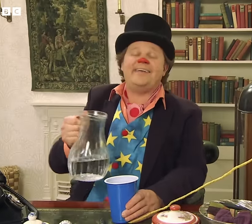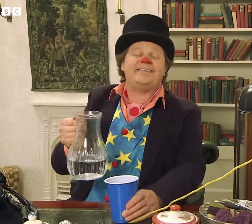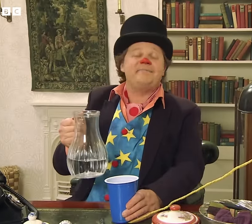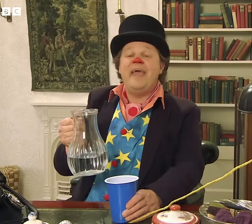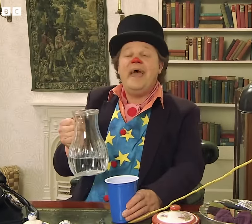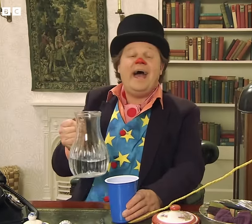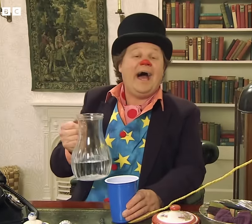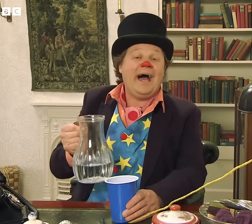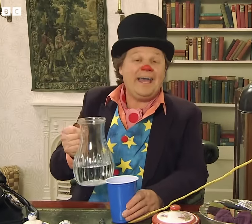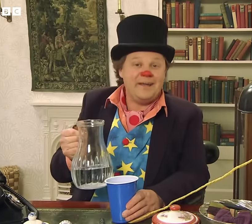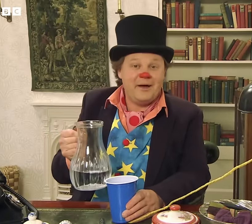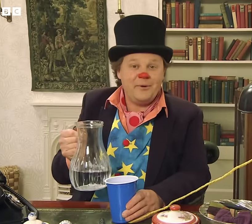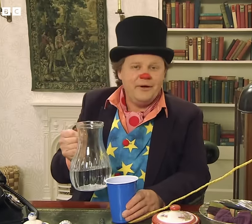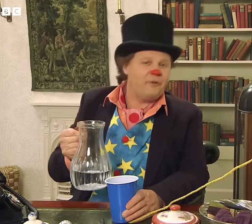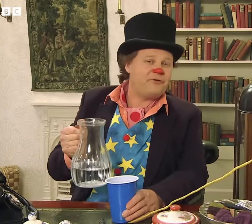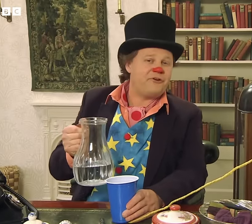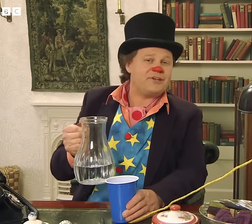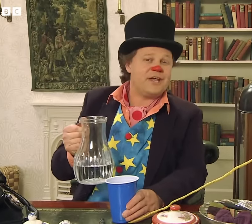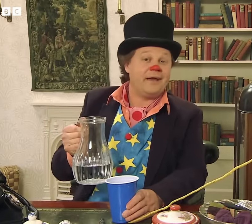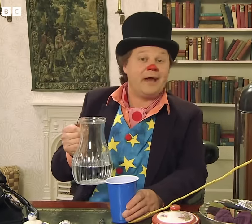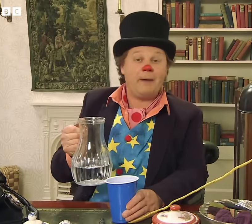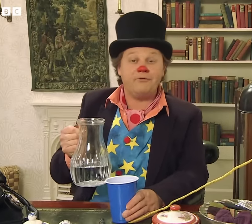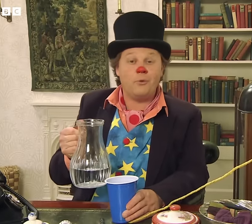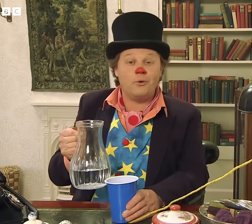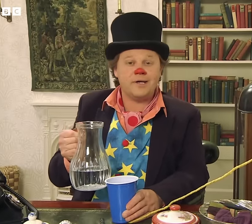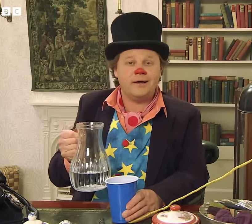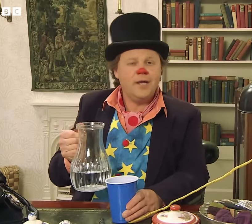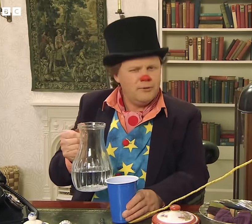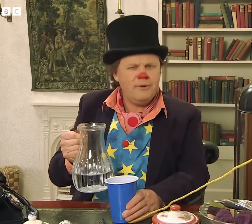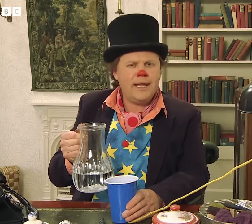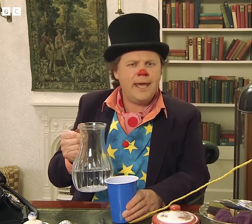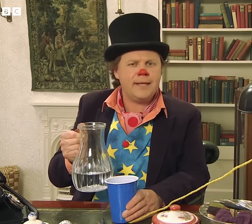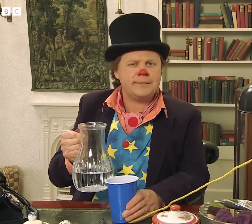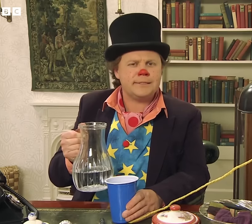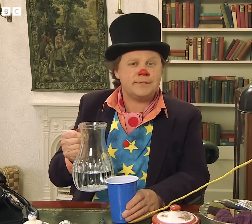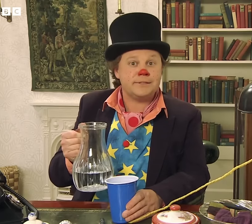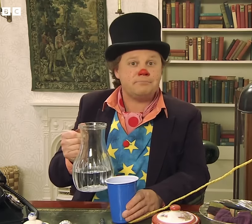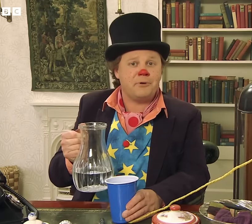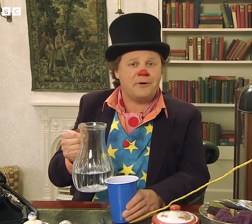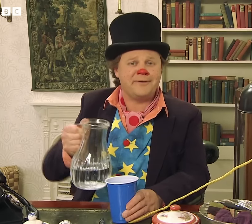Yes, I know. A refreshing cup of water really hits the spot.